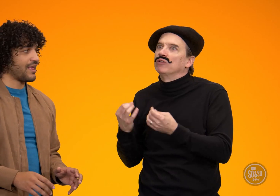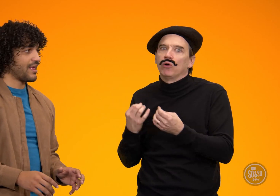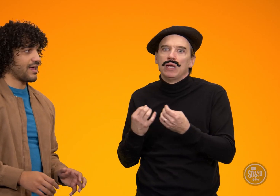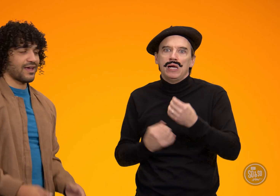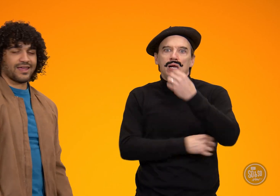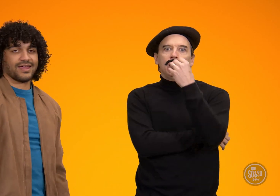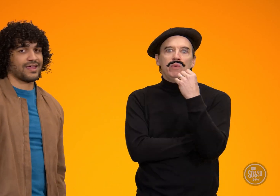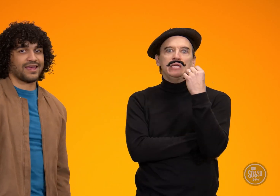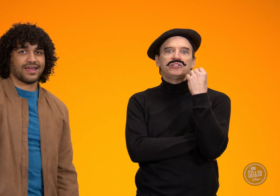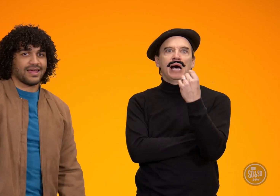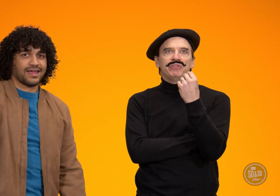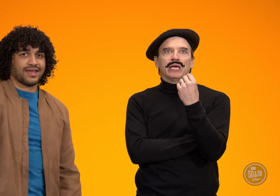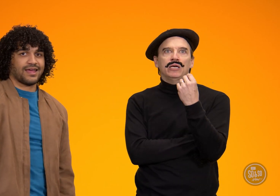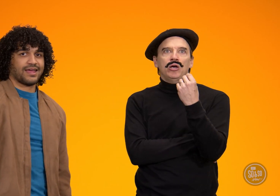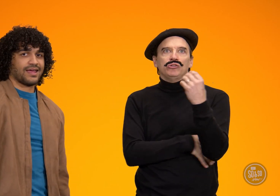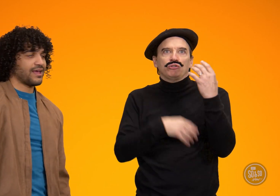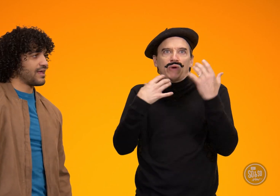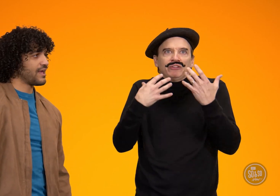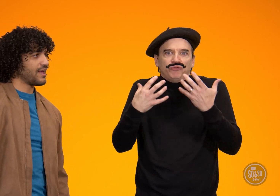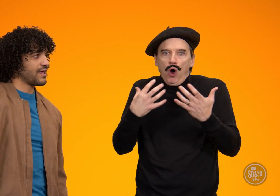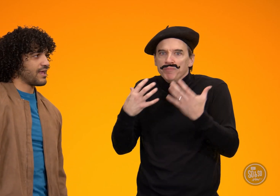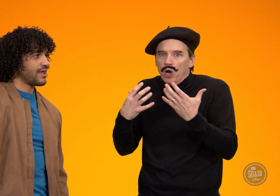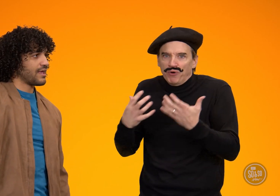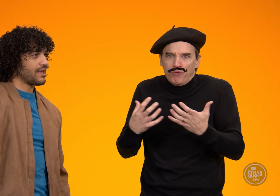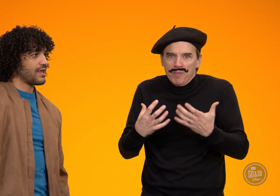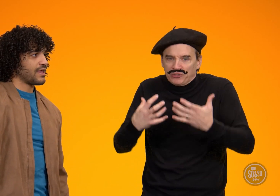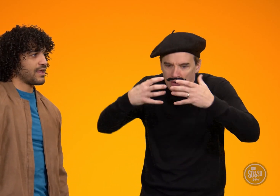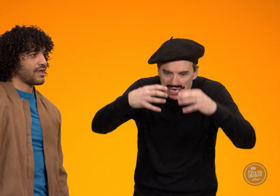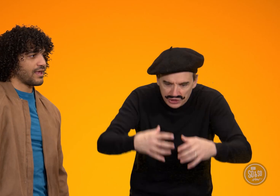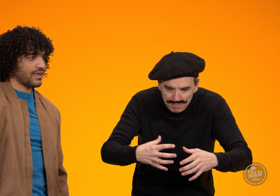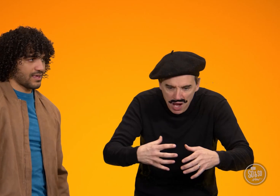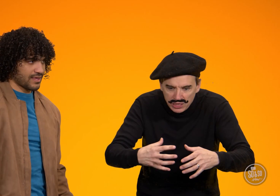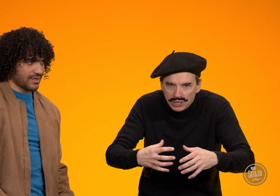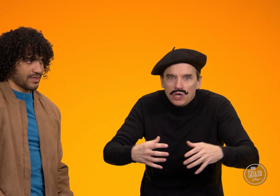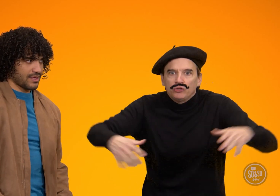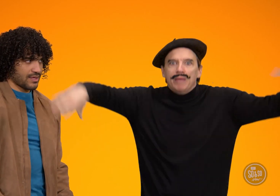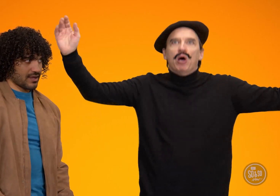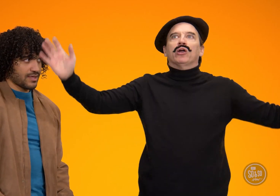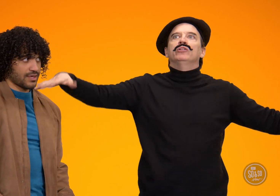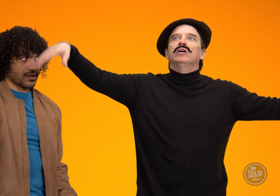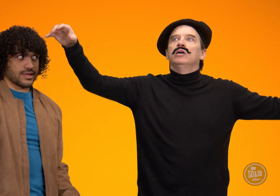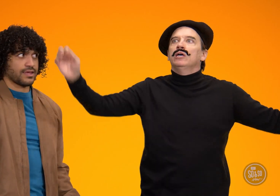beautiful we need something to transform your performance from a chipmunk to a bird